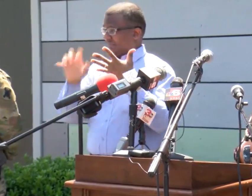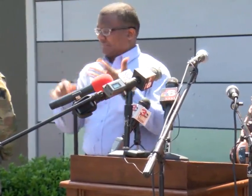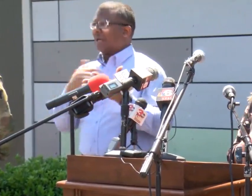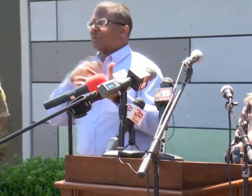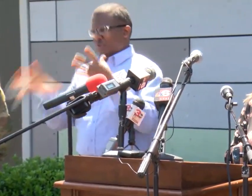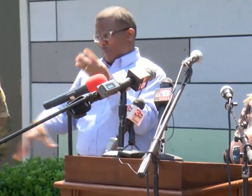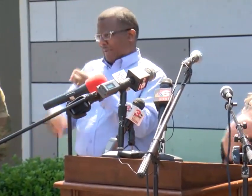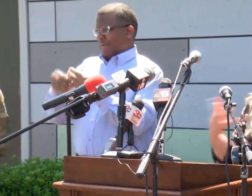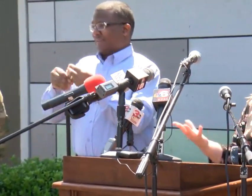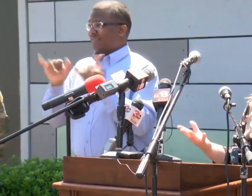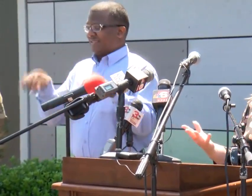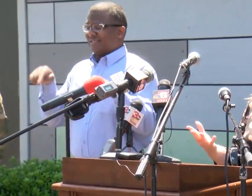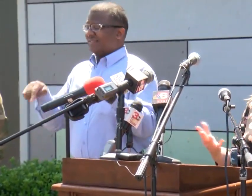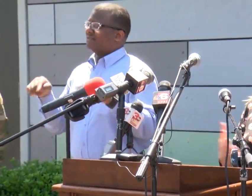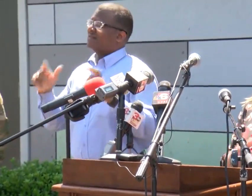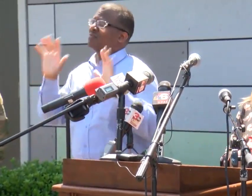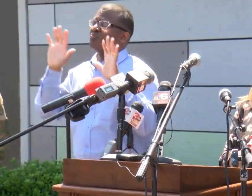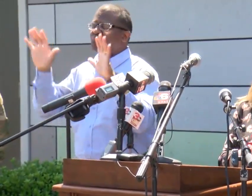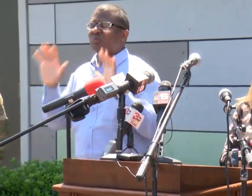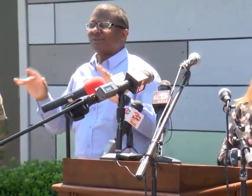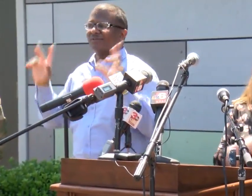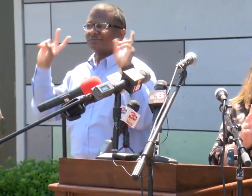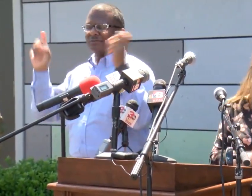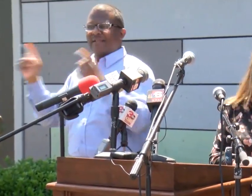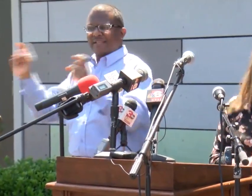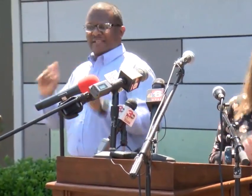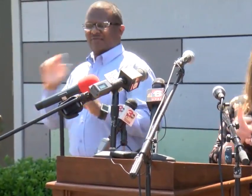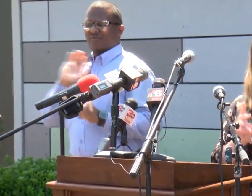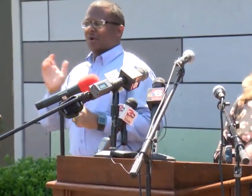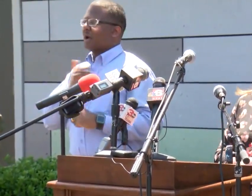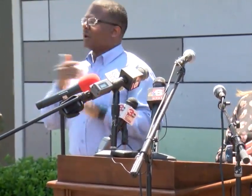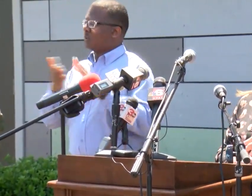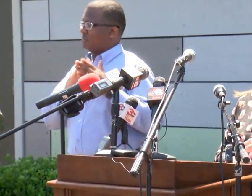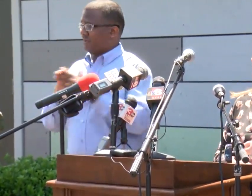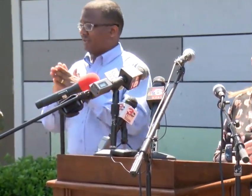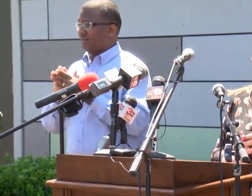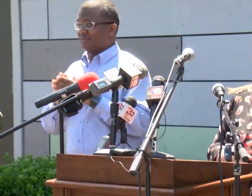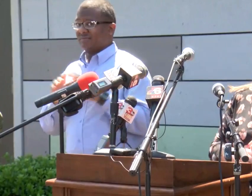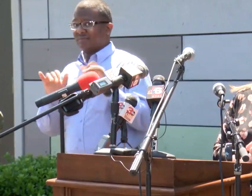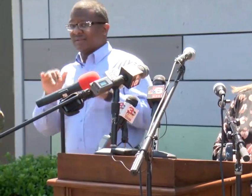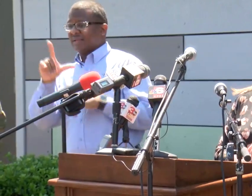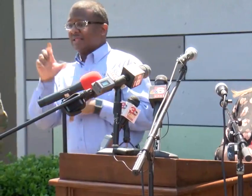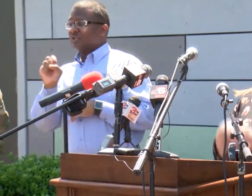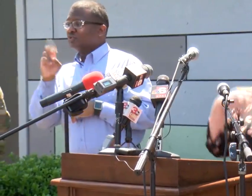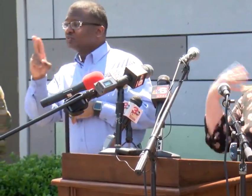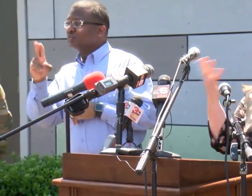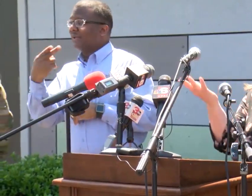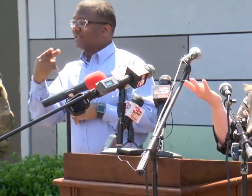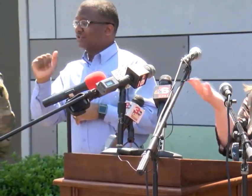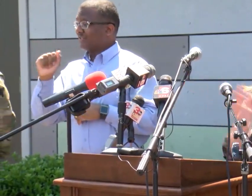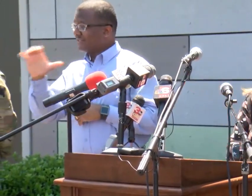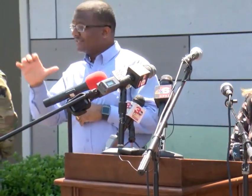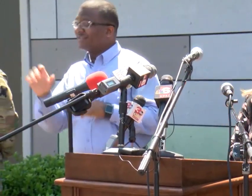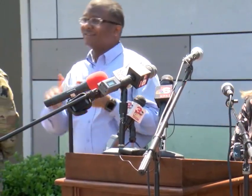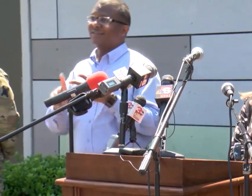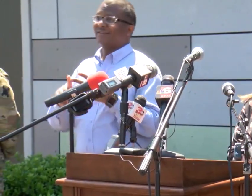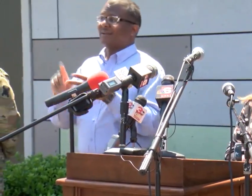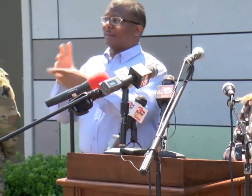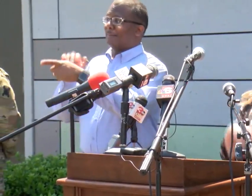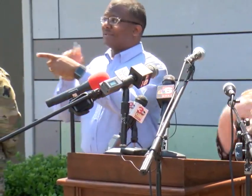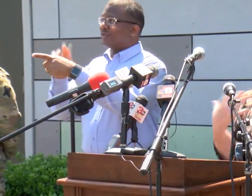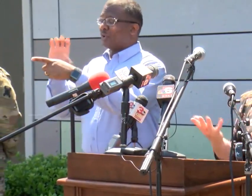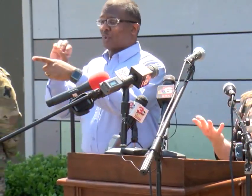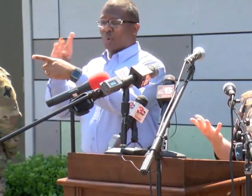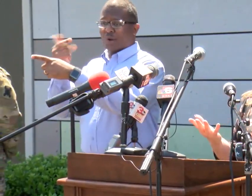tremendous gift for our community that the commission, that LSU, HSC, that Mr.